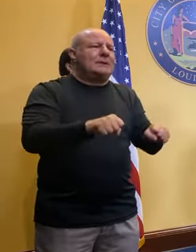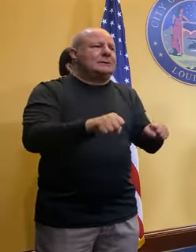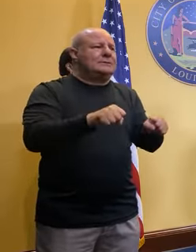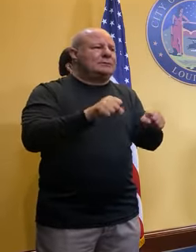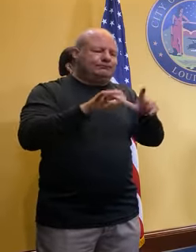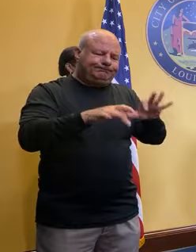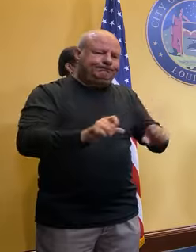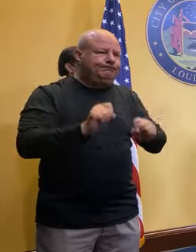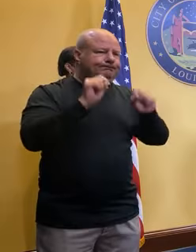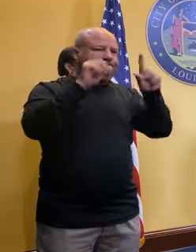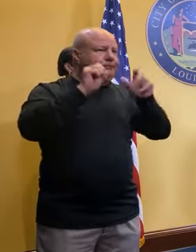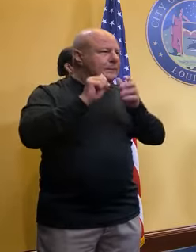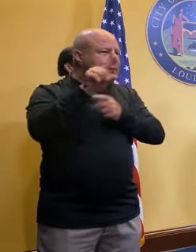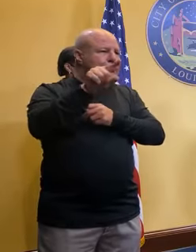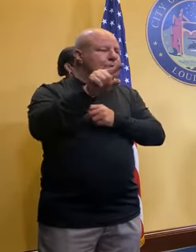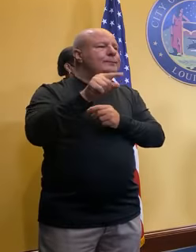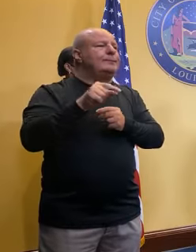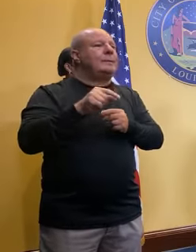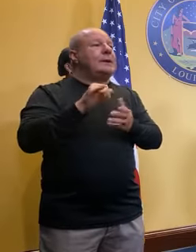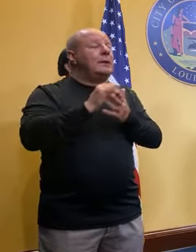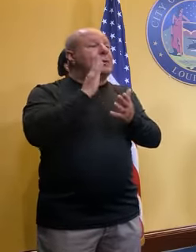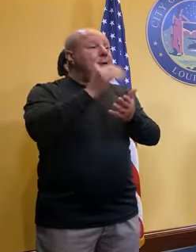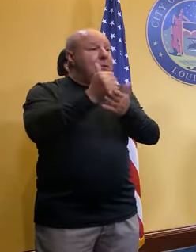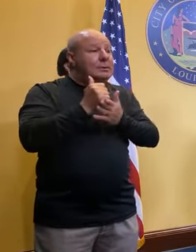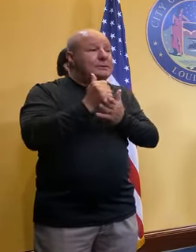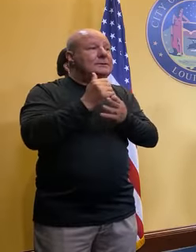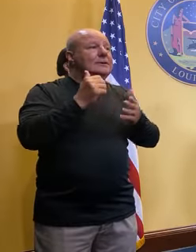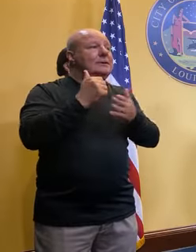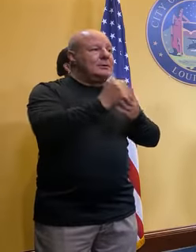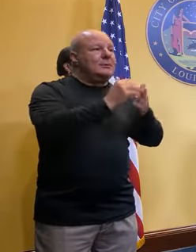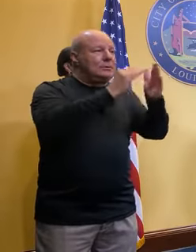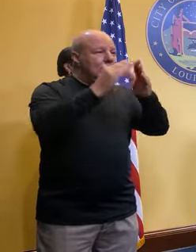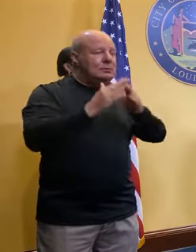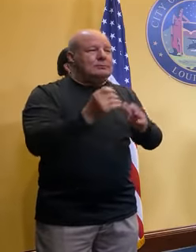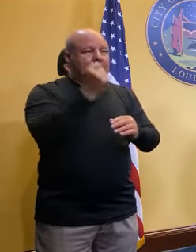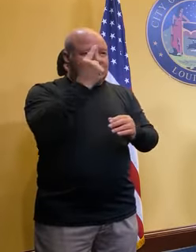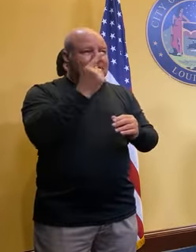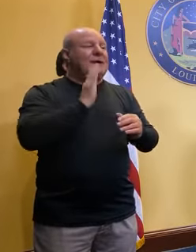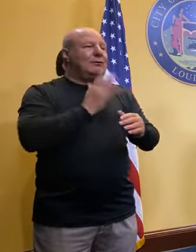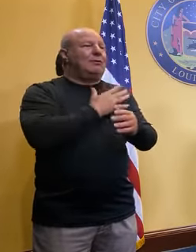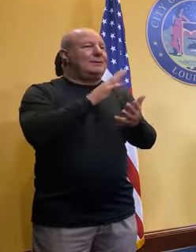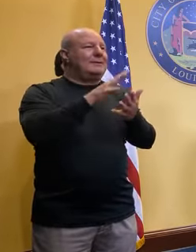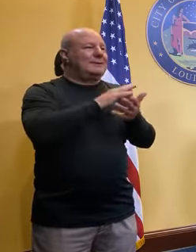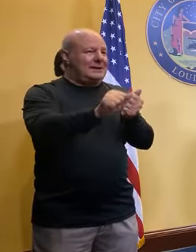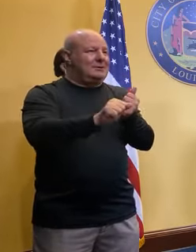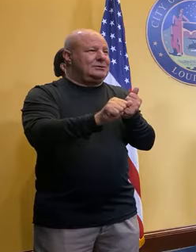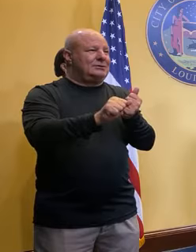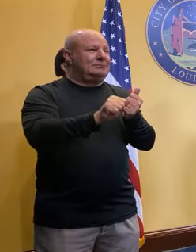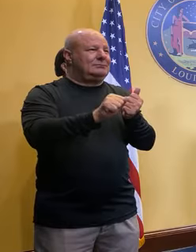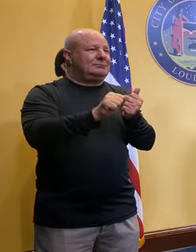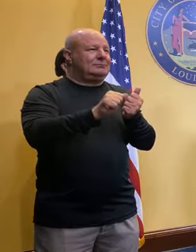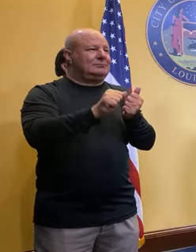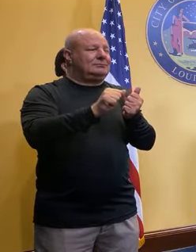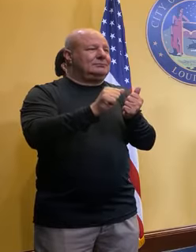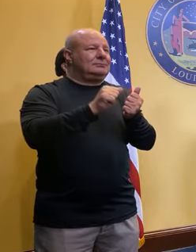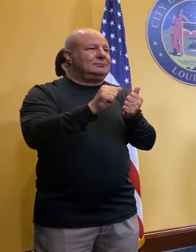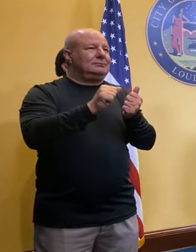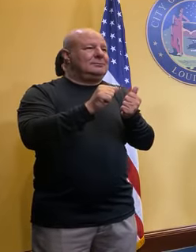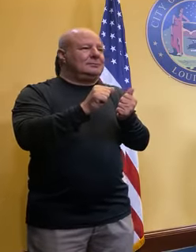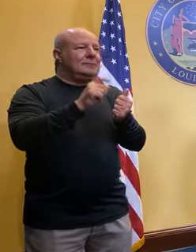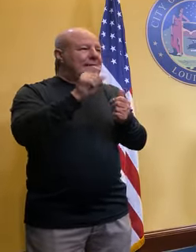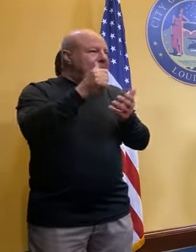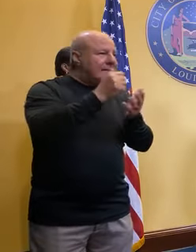help us as a community understand exactly where we are at as far as damage assessments. Those are ongoing by our